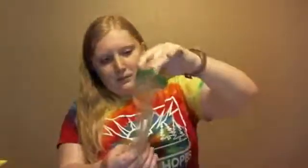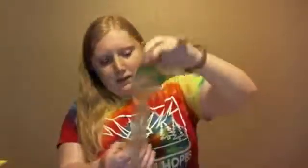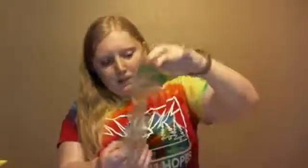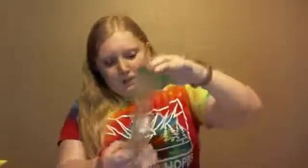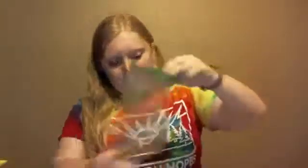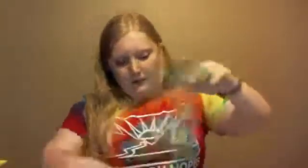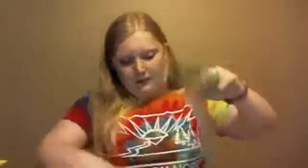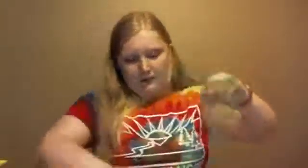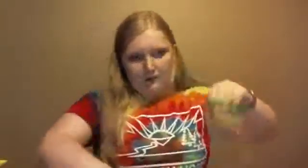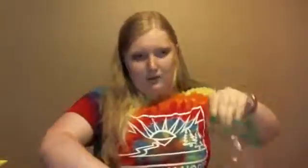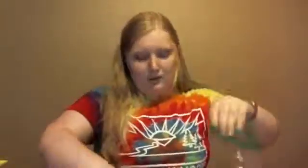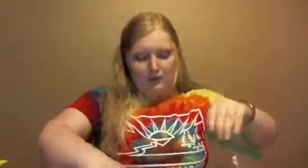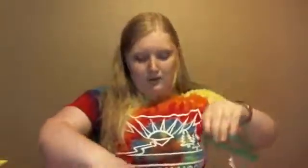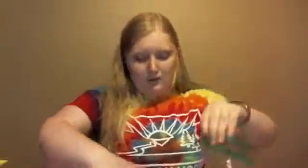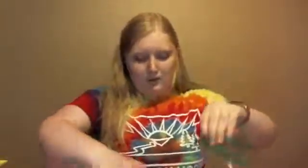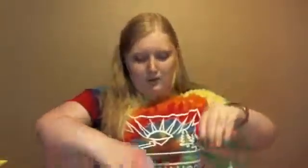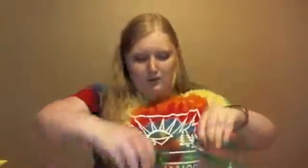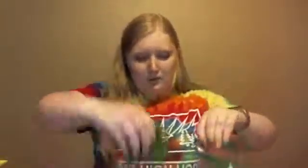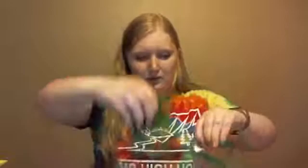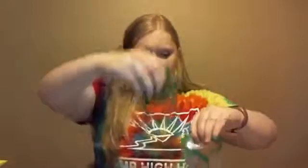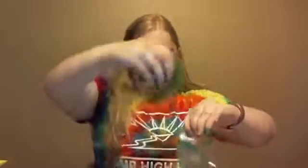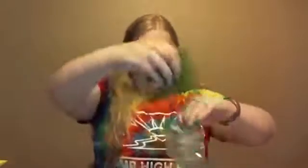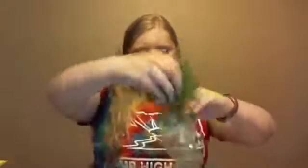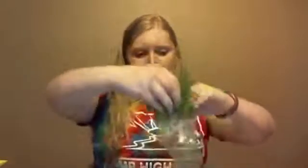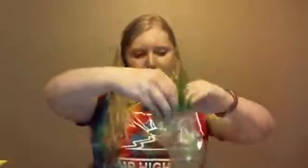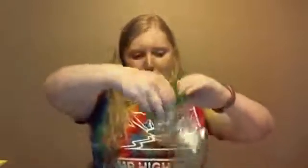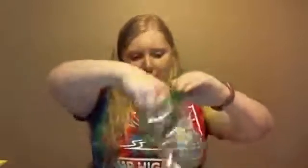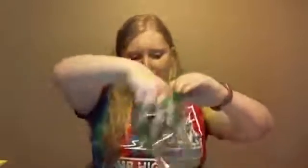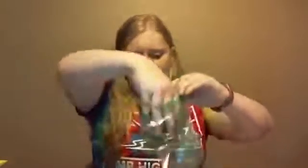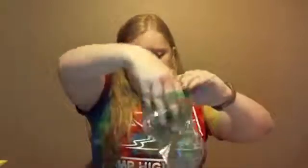I'm going to put the grass in it.